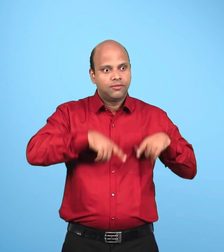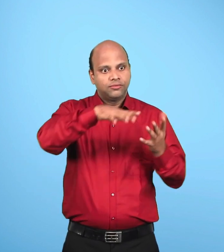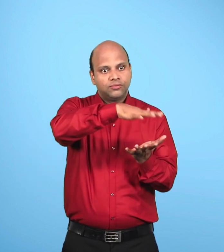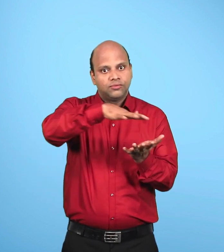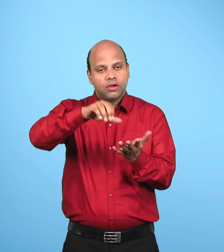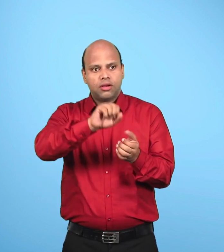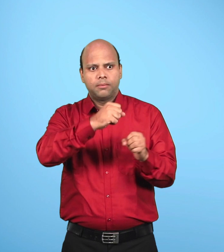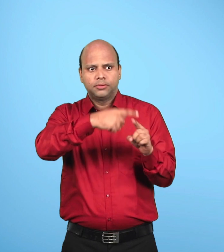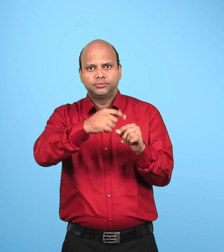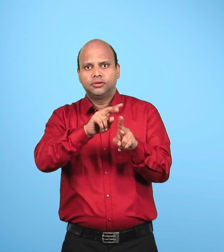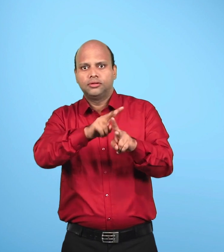organisms in different habitats.